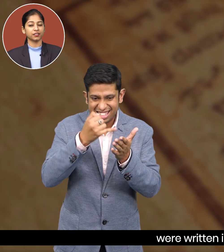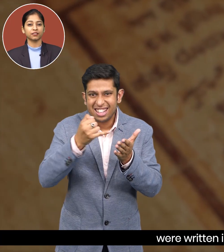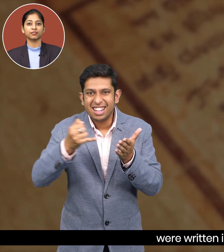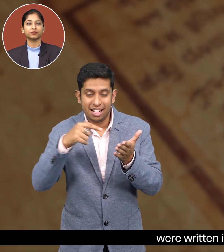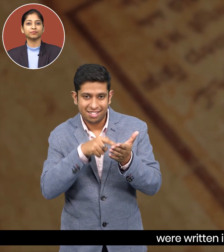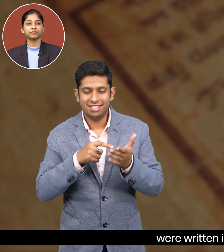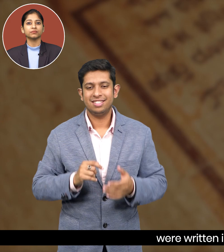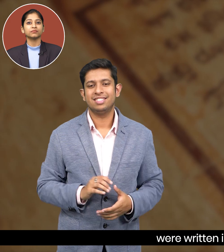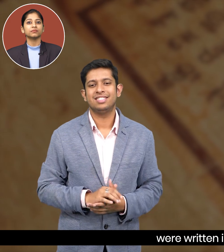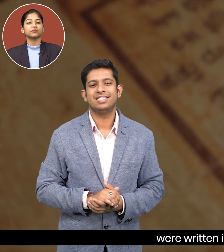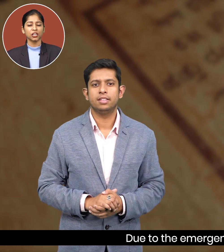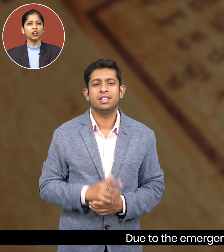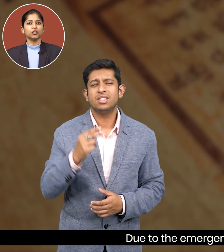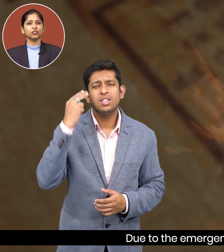Sanskrit.